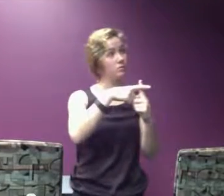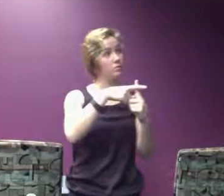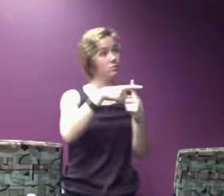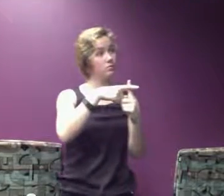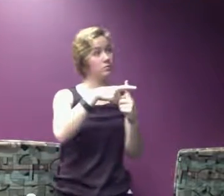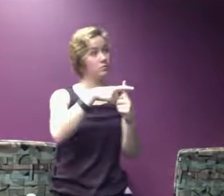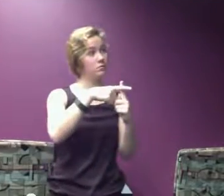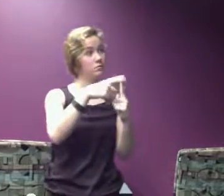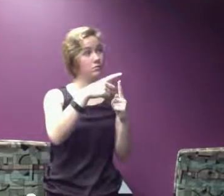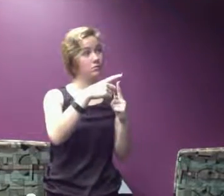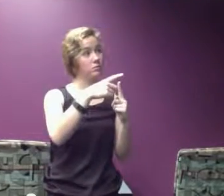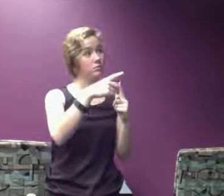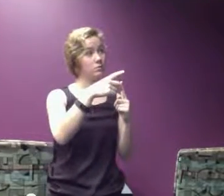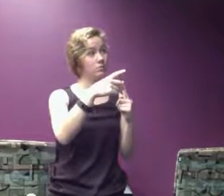plus